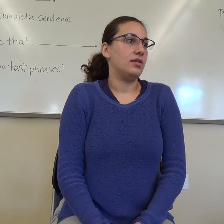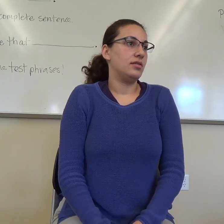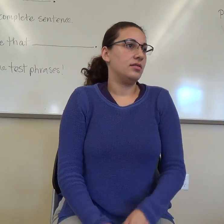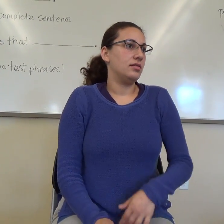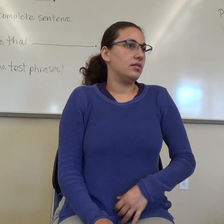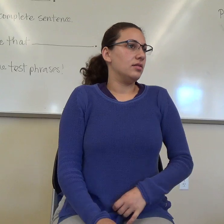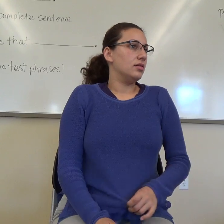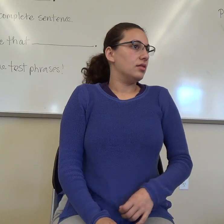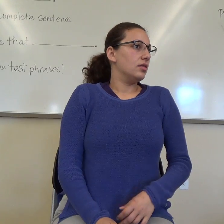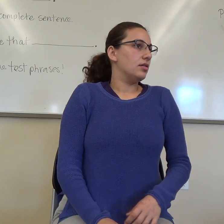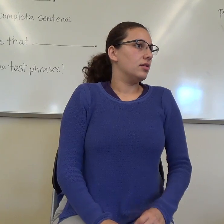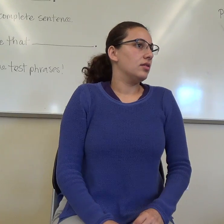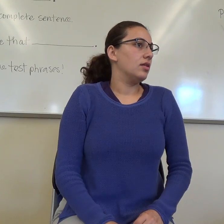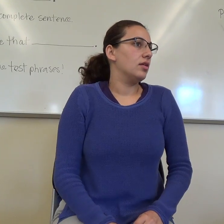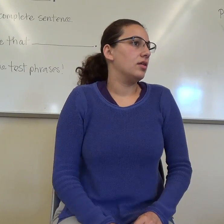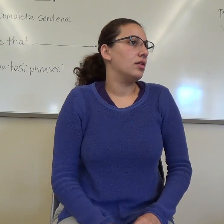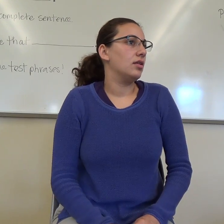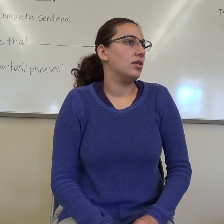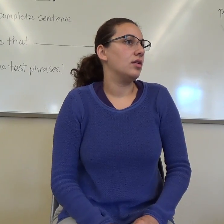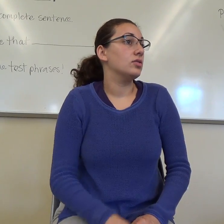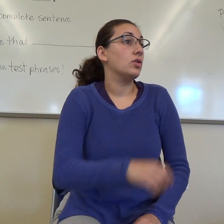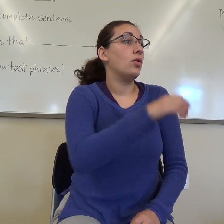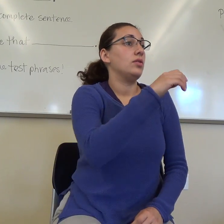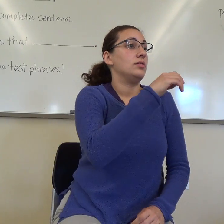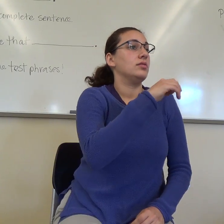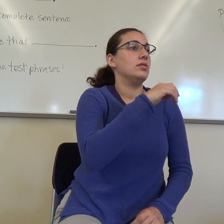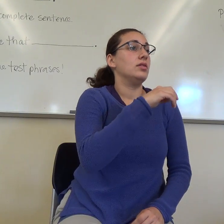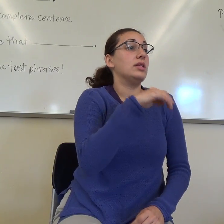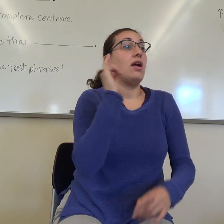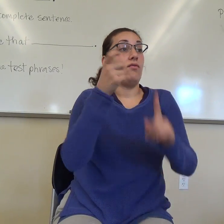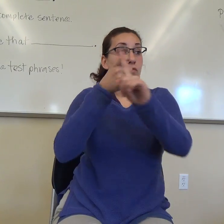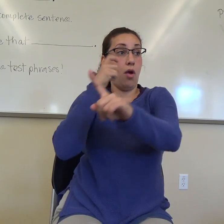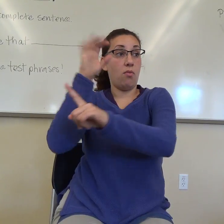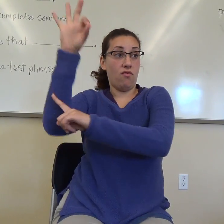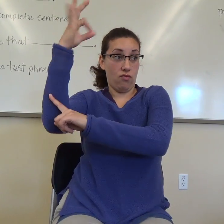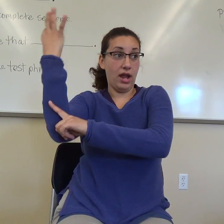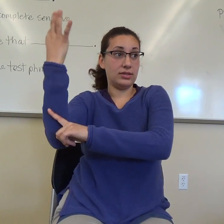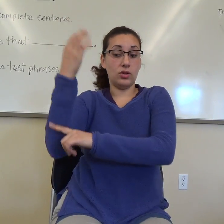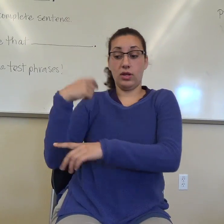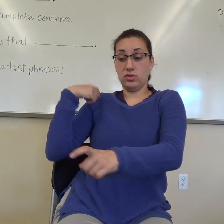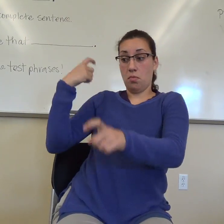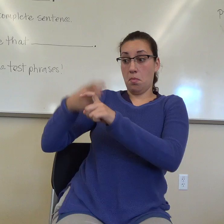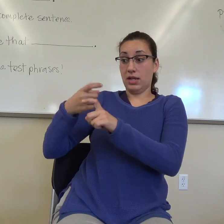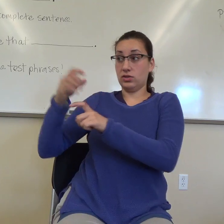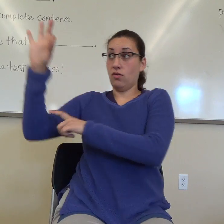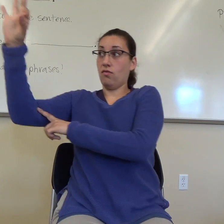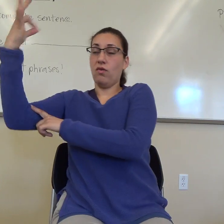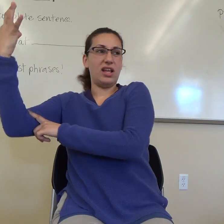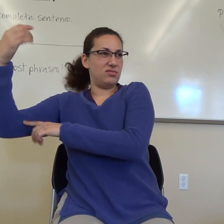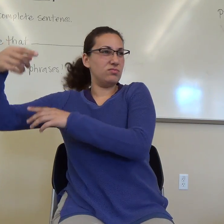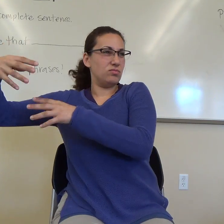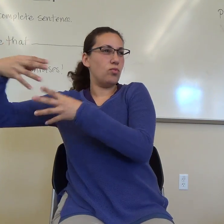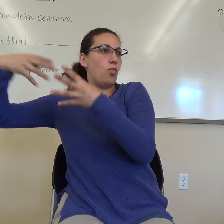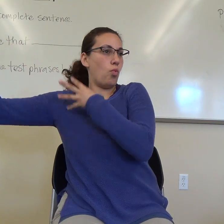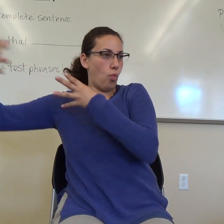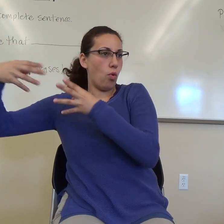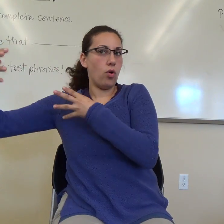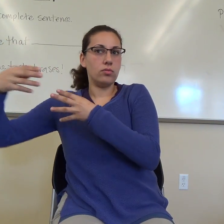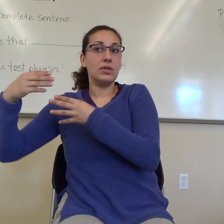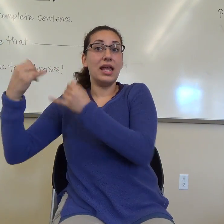class one time when we read this, and she came up and she said, you know, my grandmother was always telling us, you're celebrating